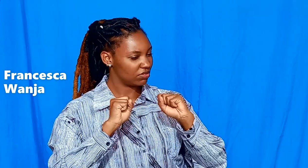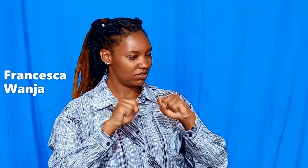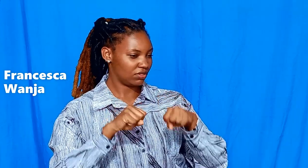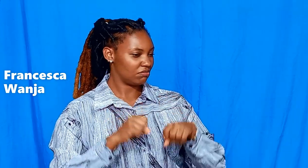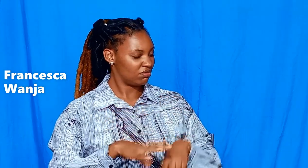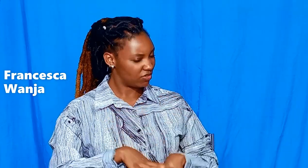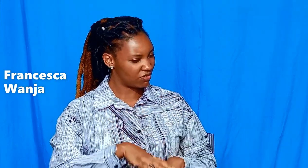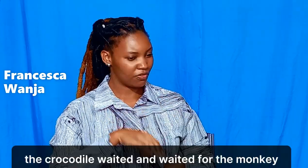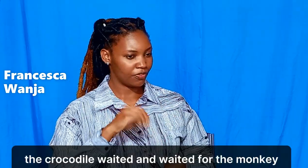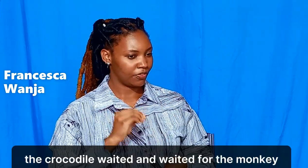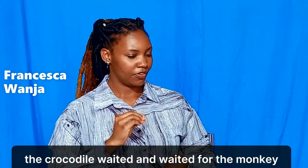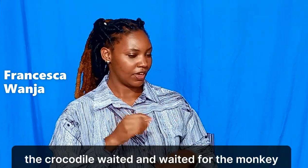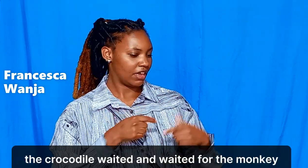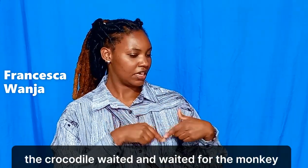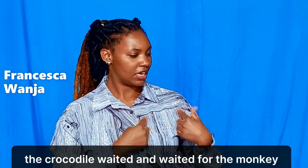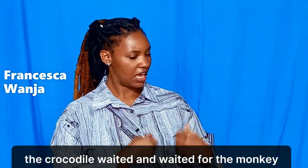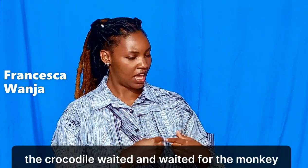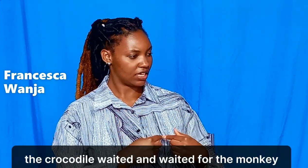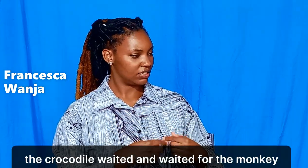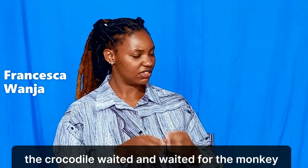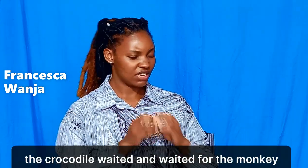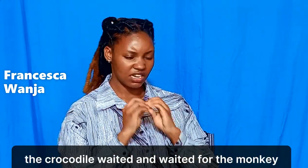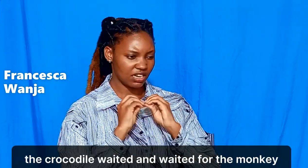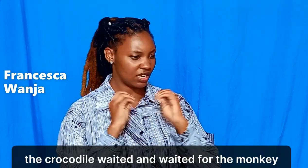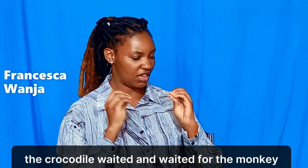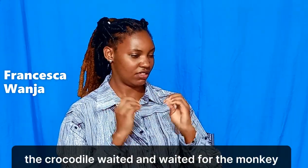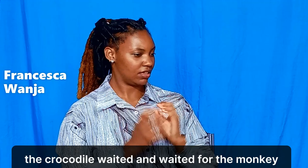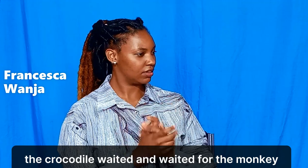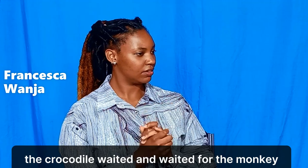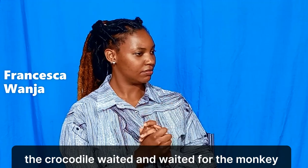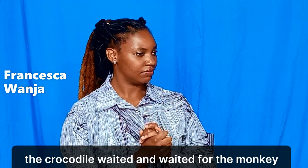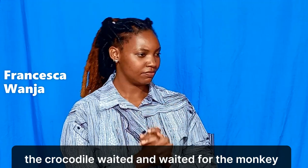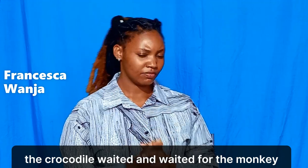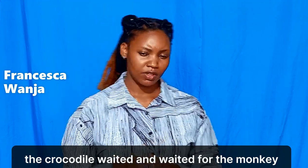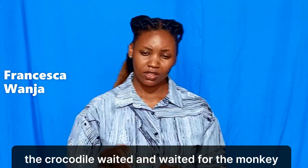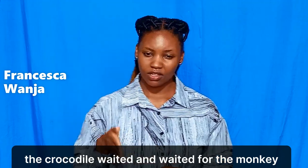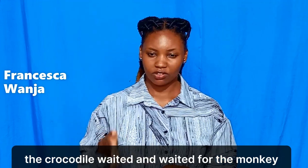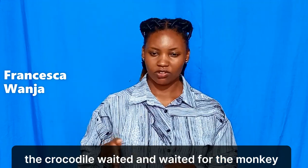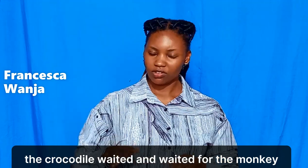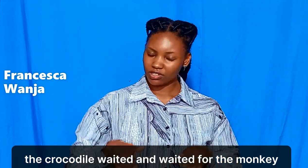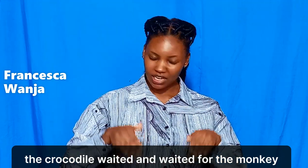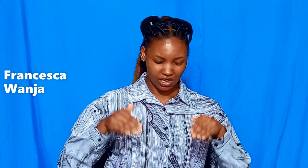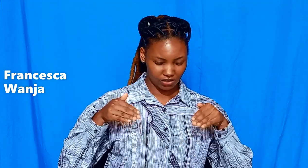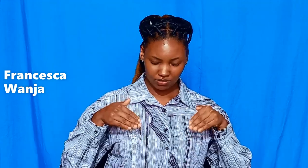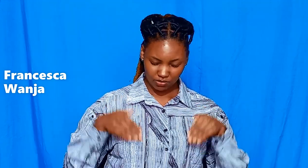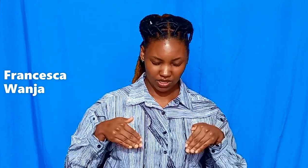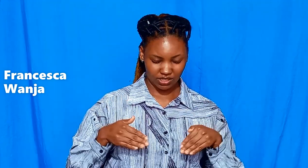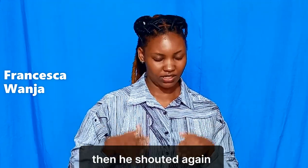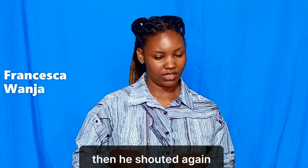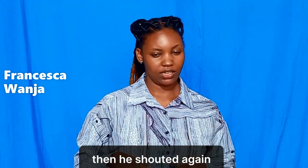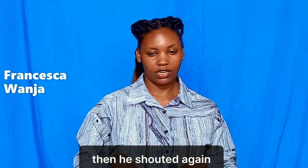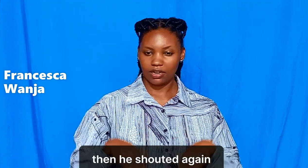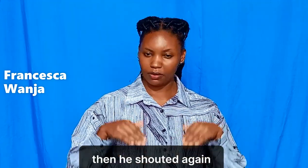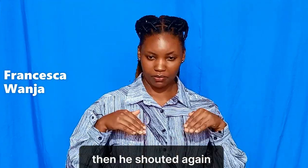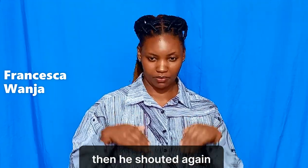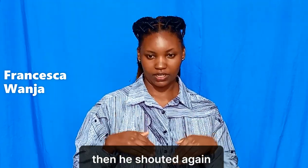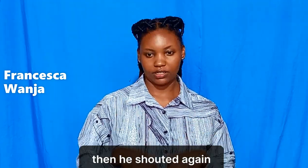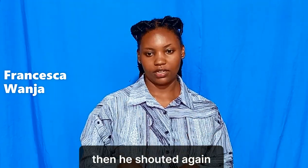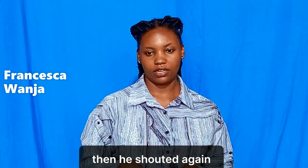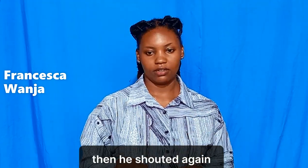The crocodile waited and waited for the monkey. Then he shouted again,